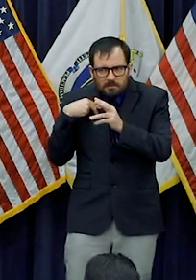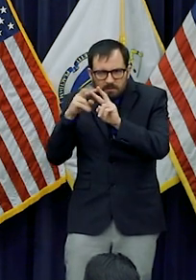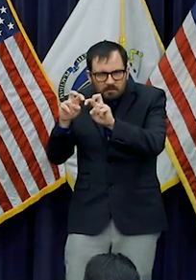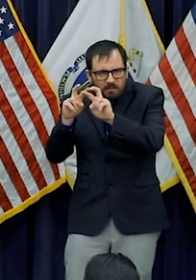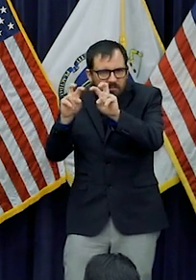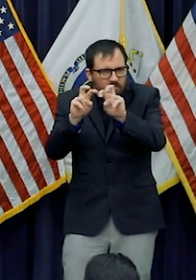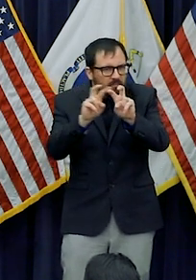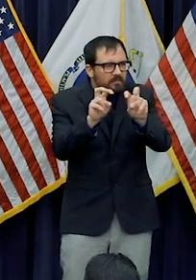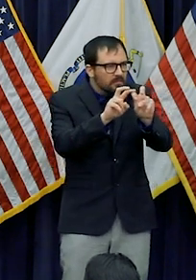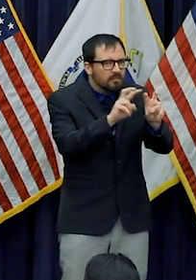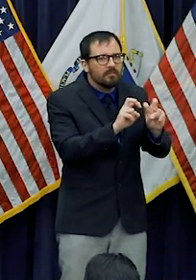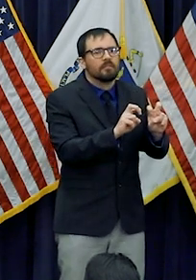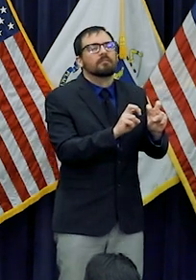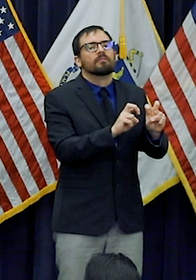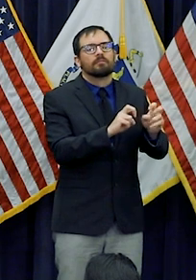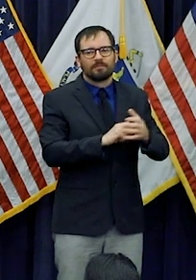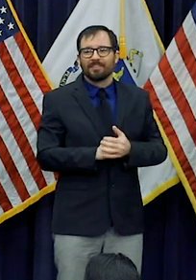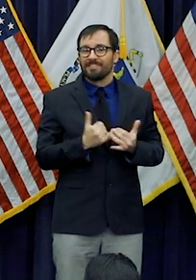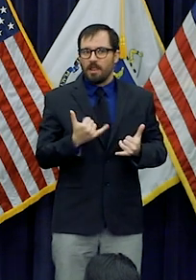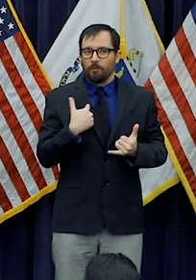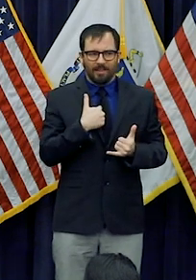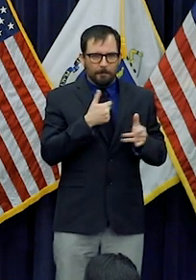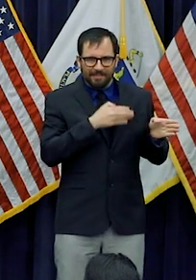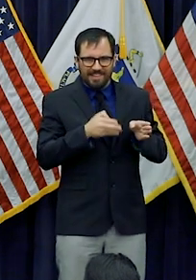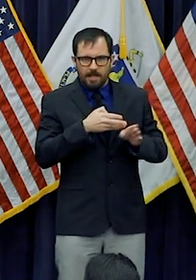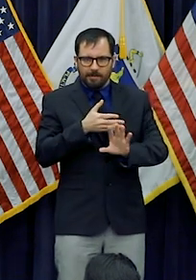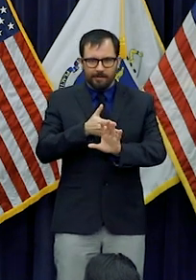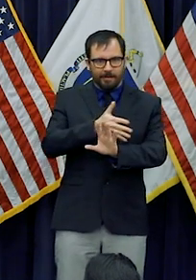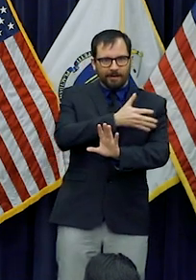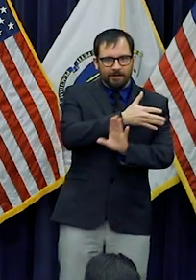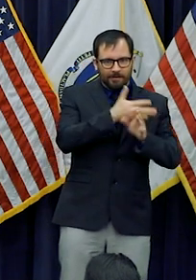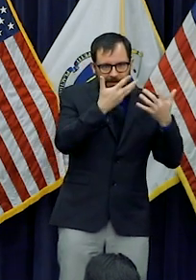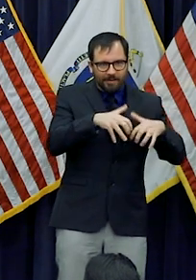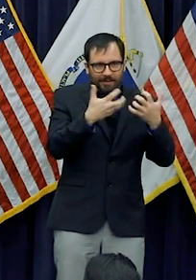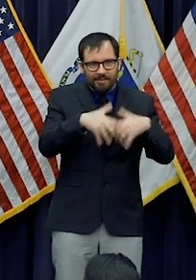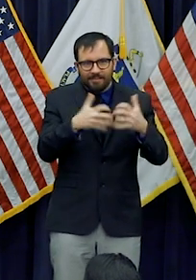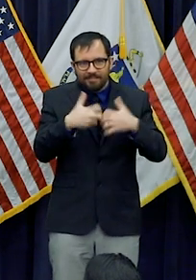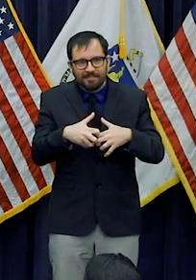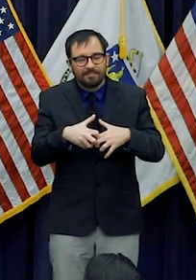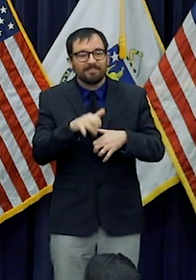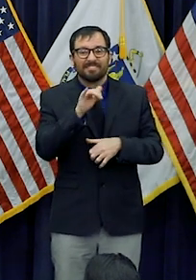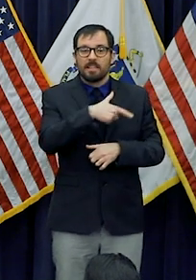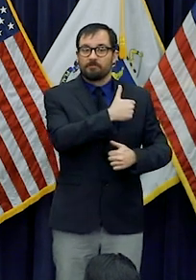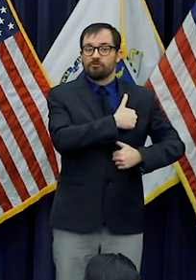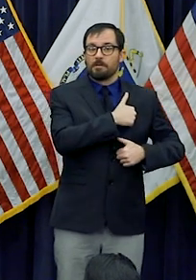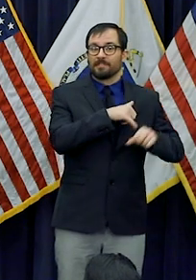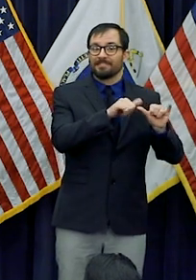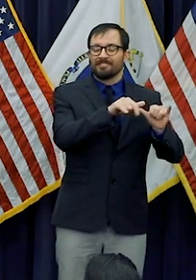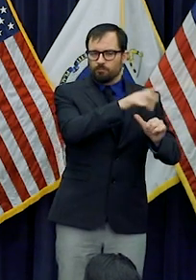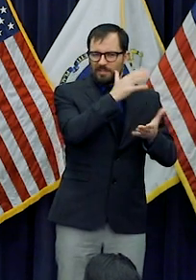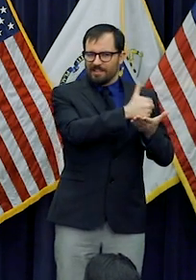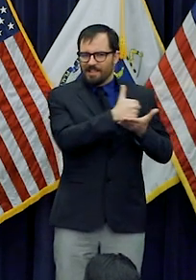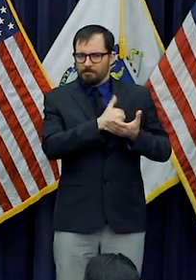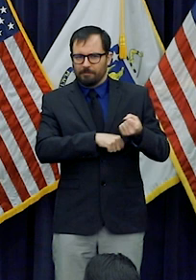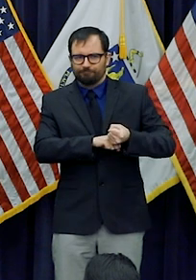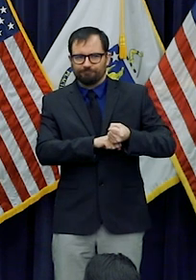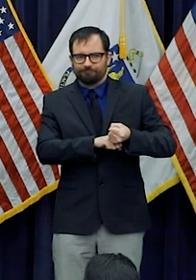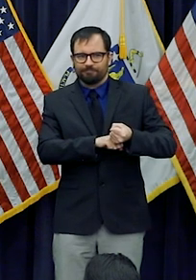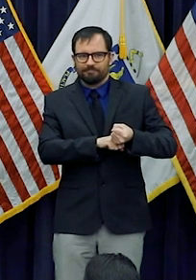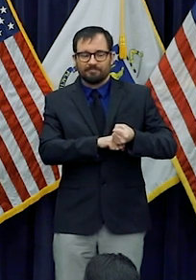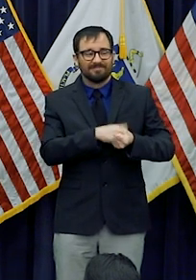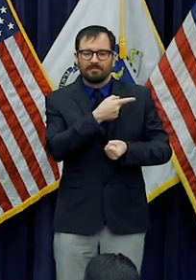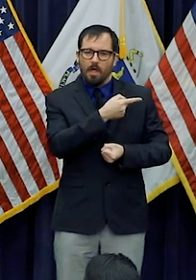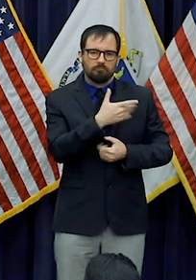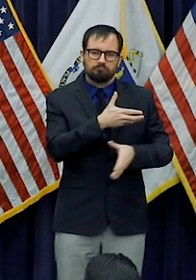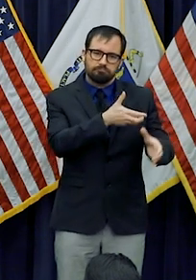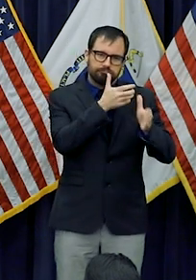as needed. The Army Corps obviously has tremendous talent and a ton of experience in doing this type of thing in a number